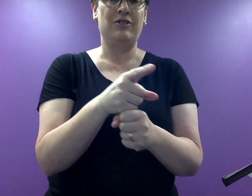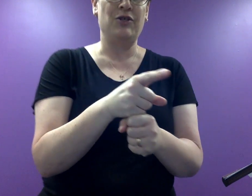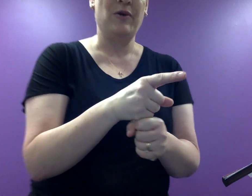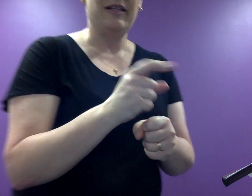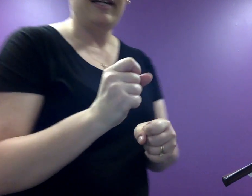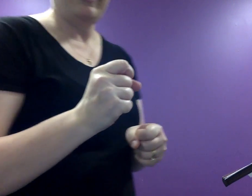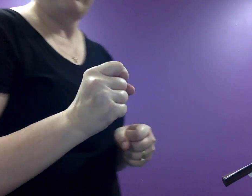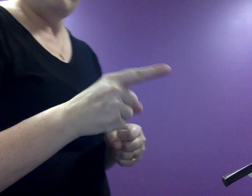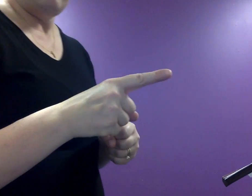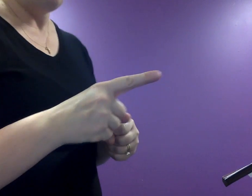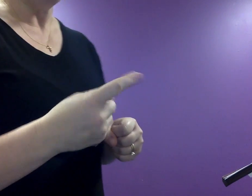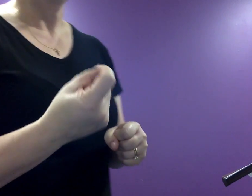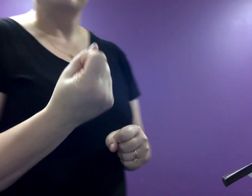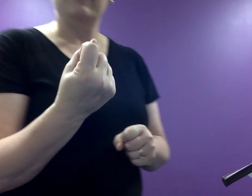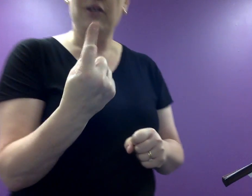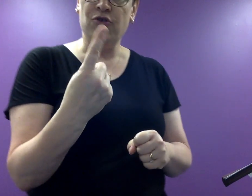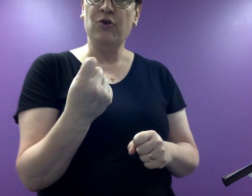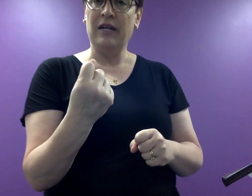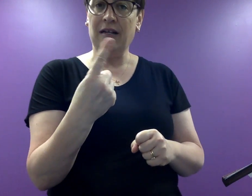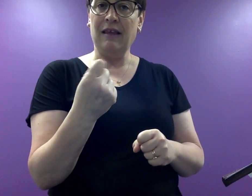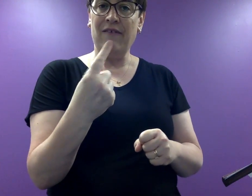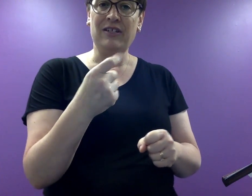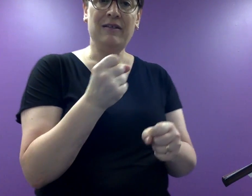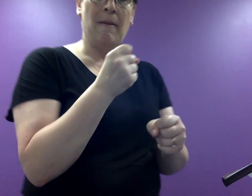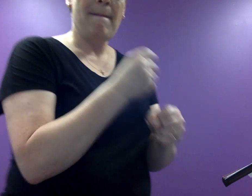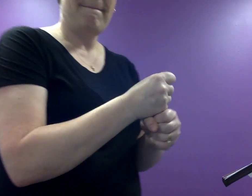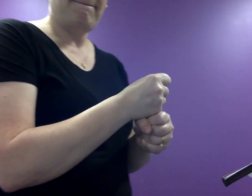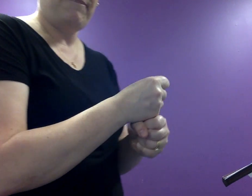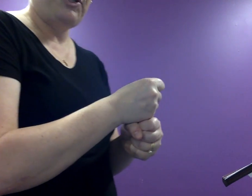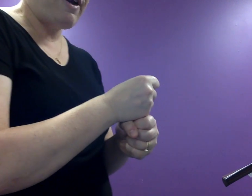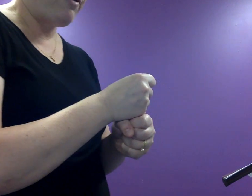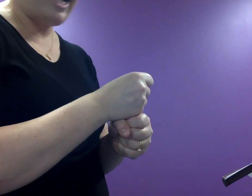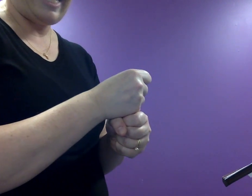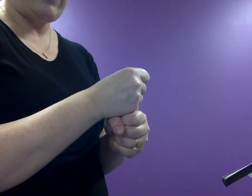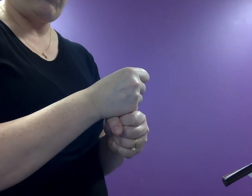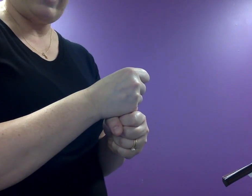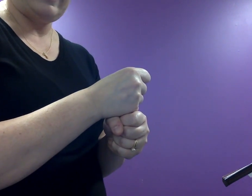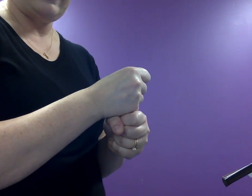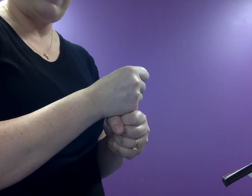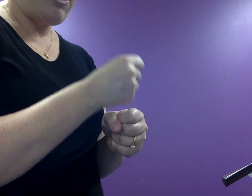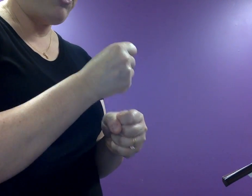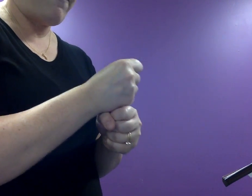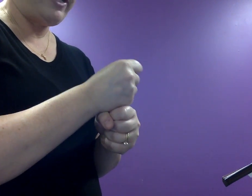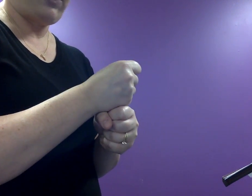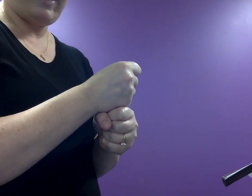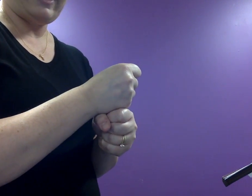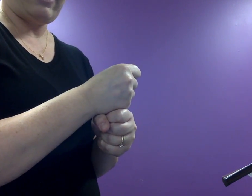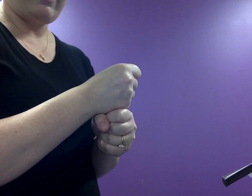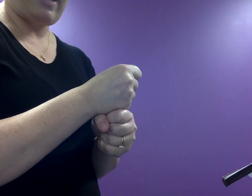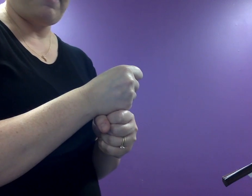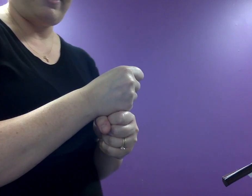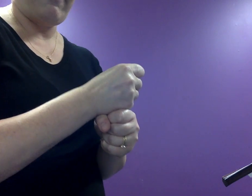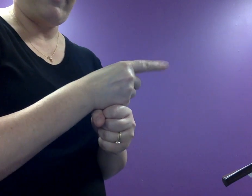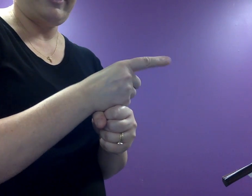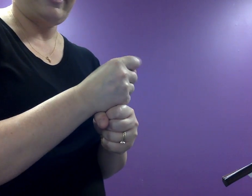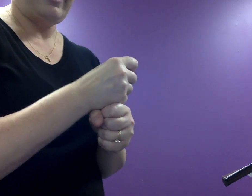doing like, almost like you're doing an 11, but you have your hand rested, your fist rested on top of the other fist.